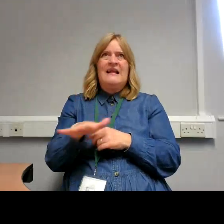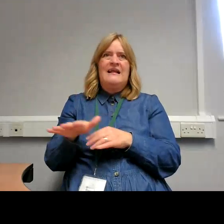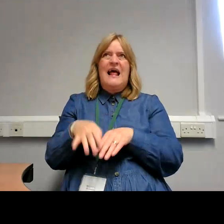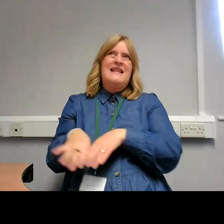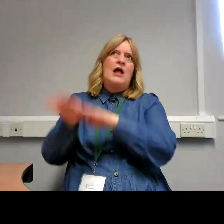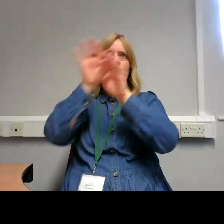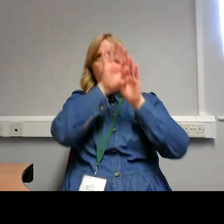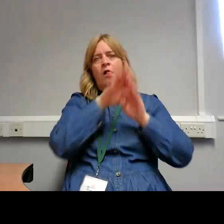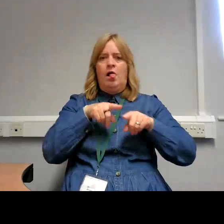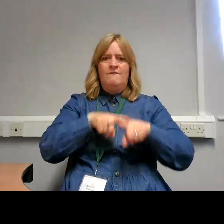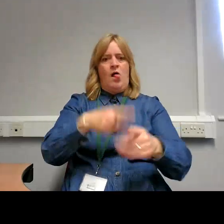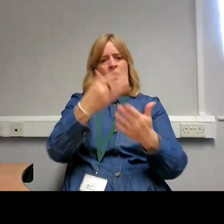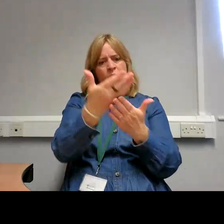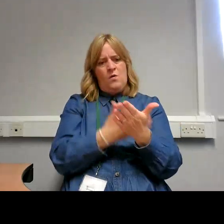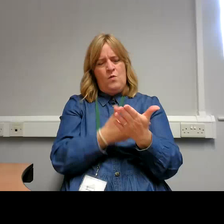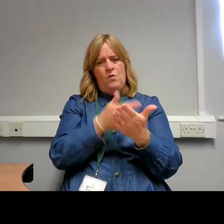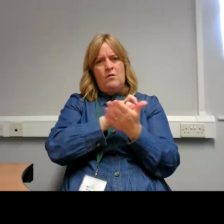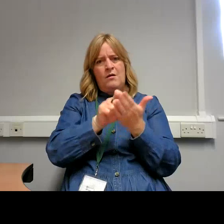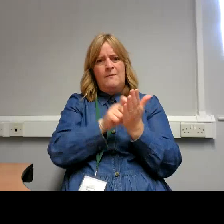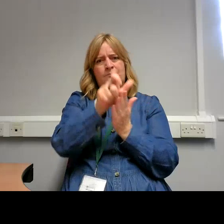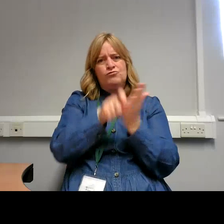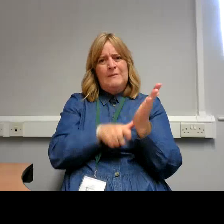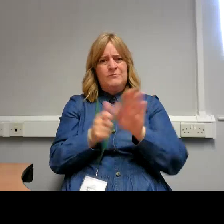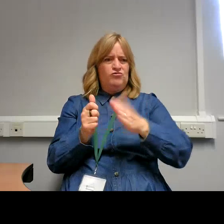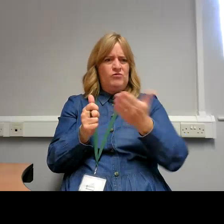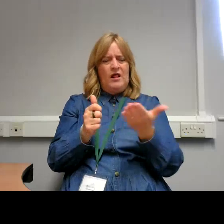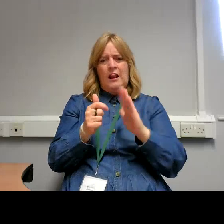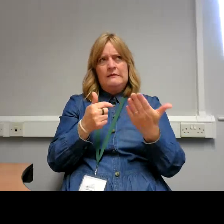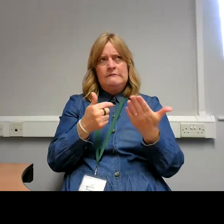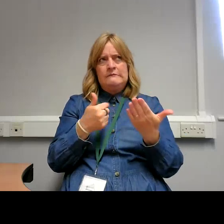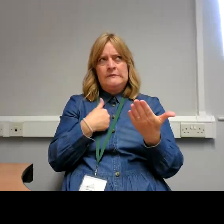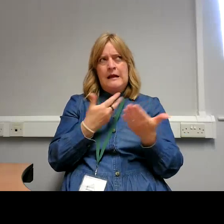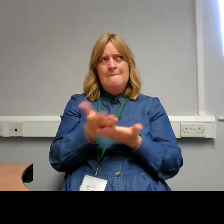template. So I'm not sure where to feed that back to.